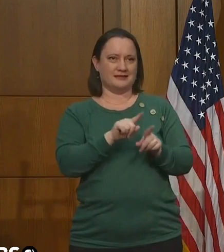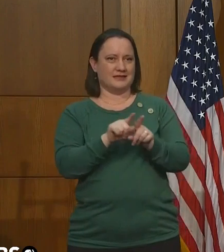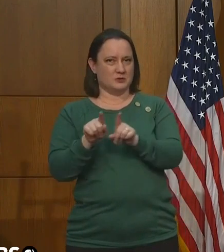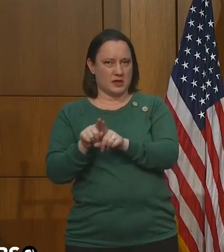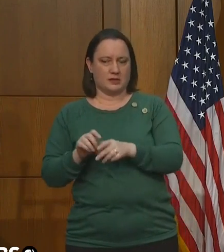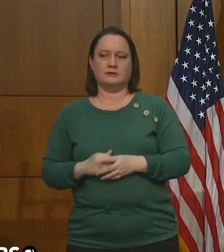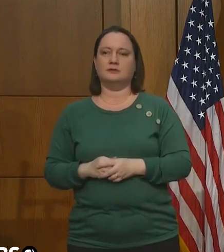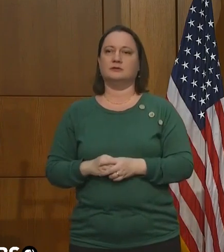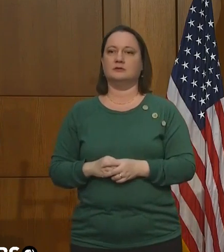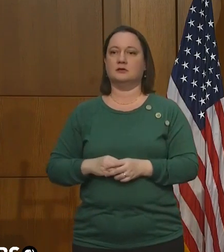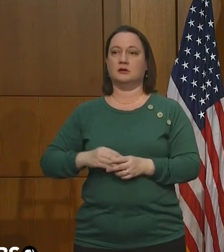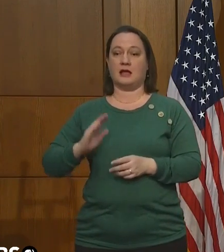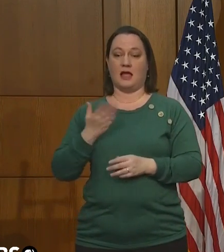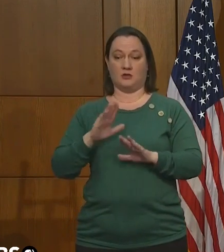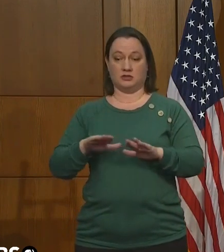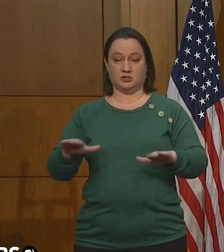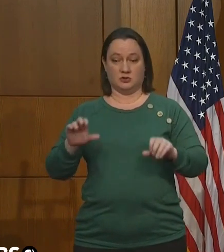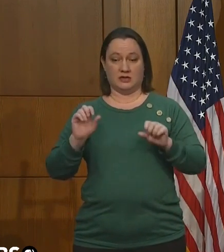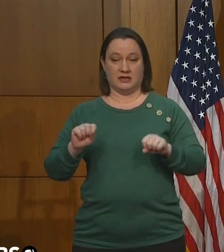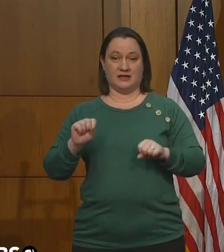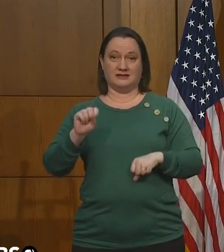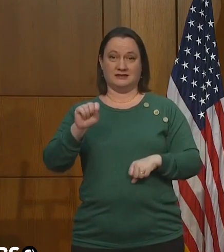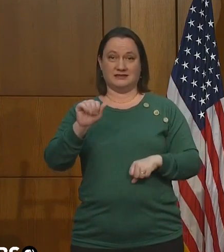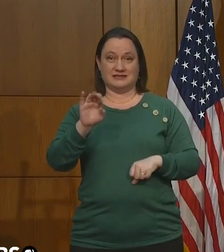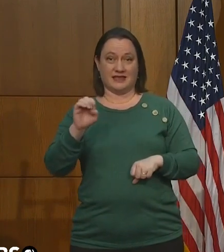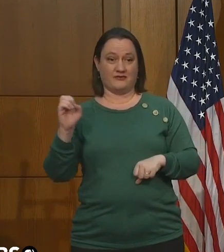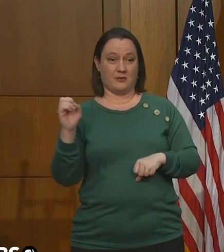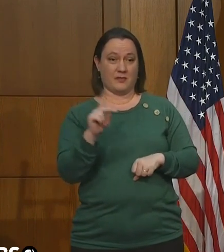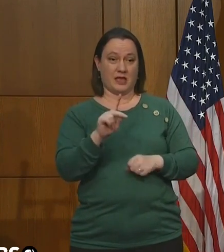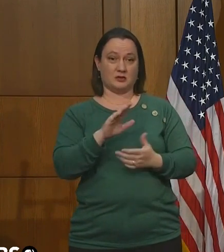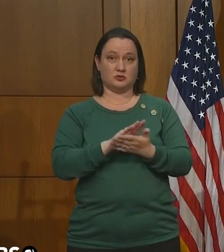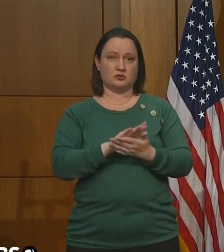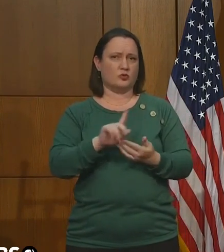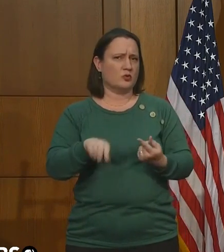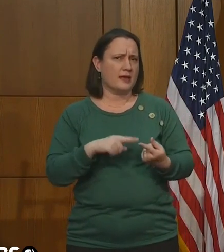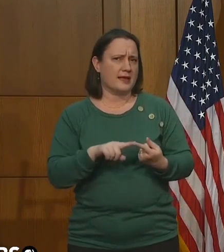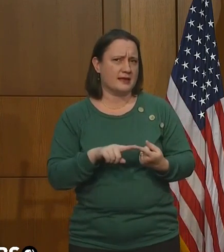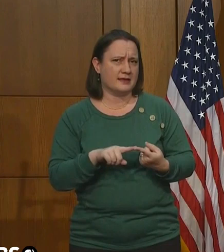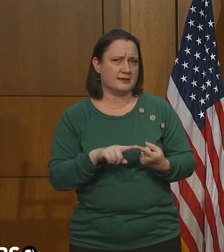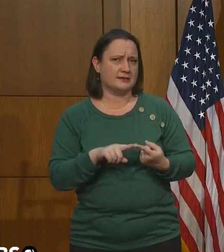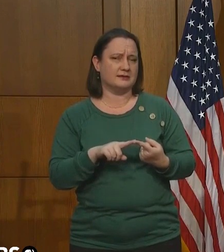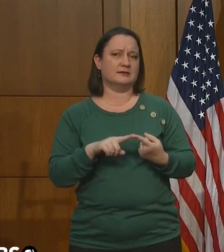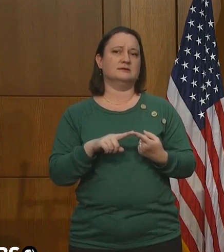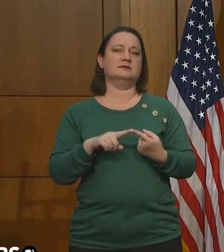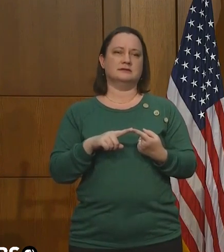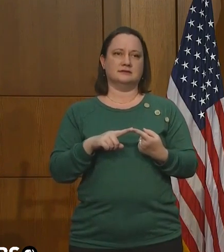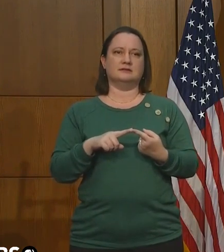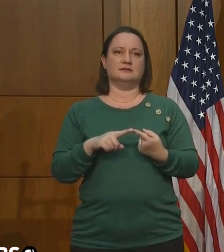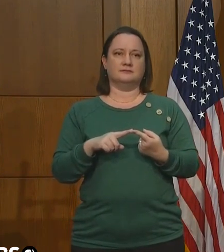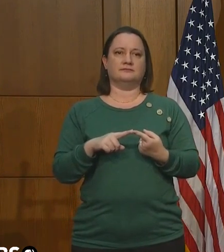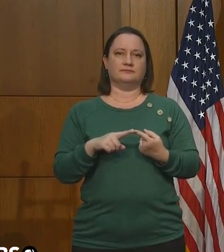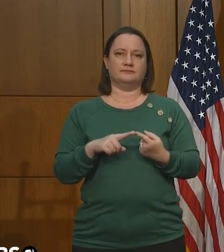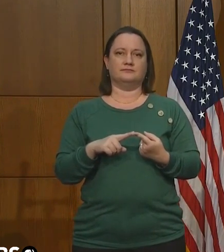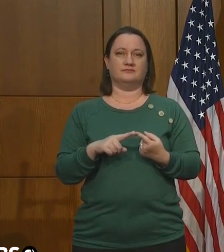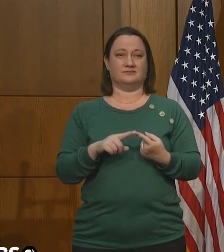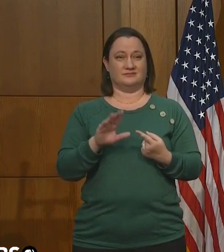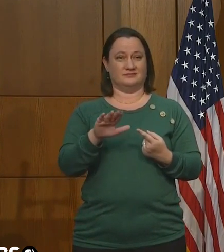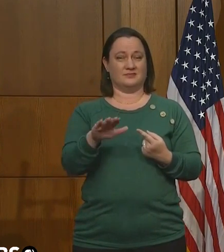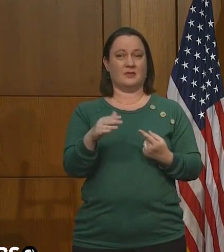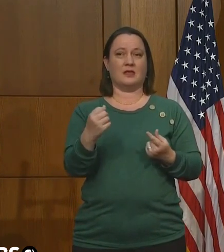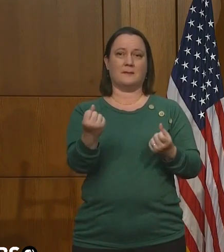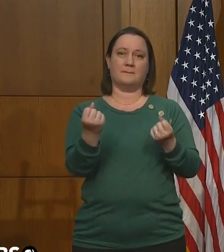when are our children going to be safely able to get back into our schools? And I just wanted to let you know that there are a lot of people, we're